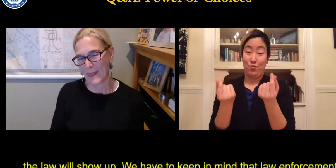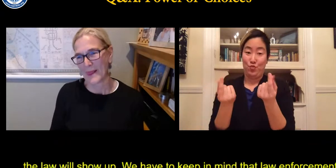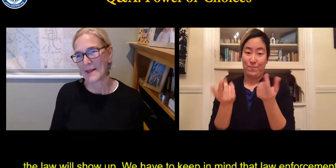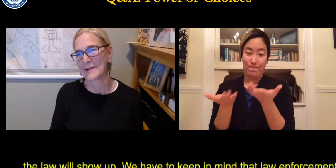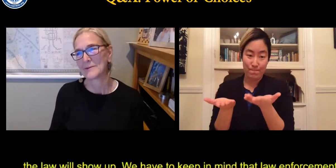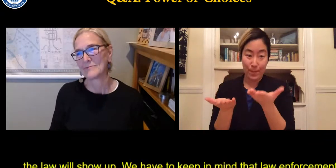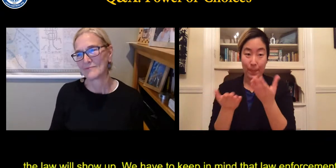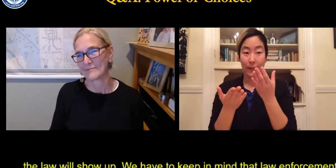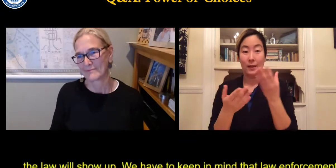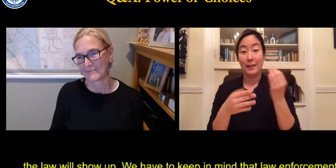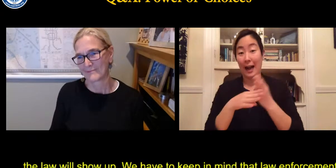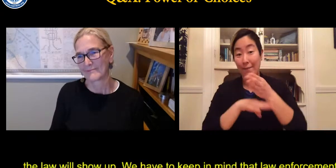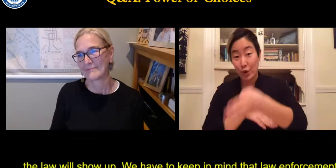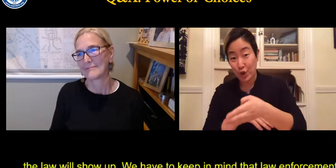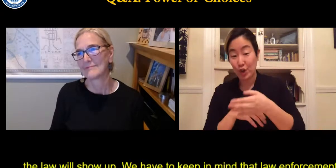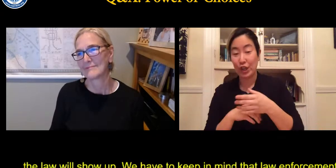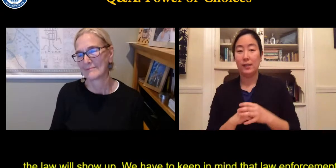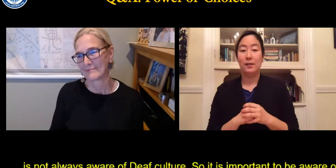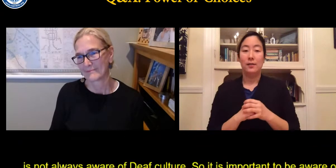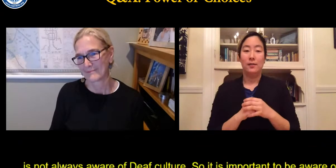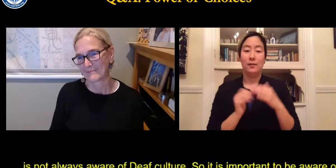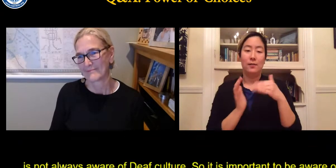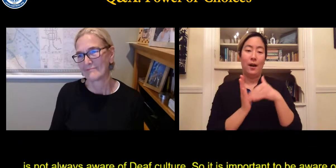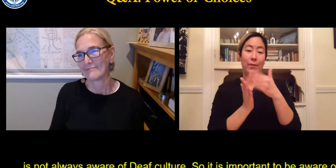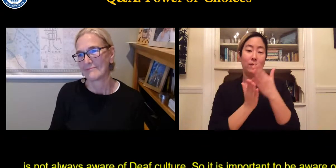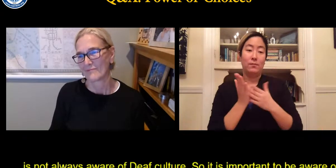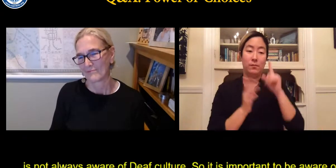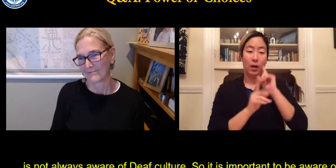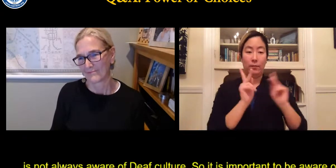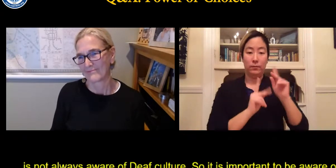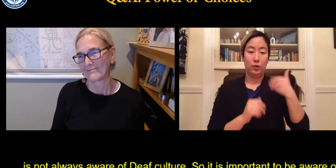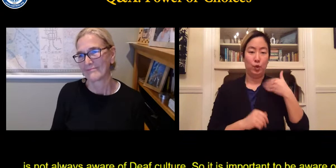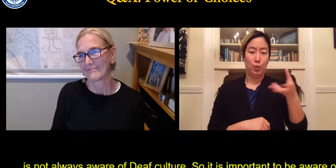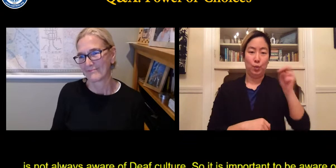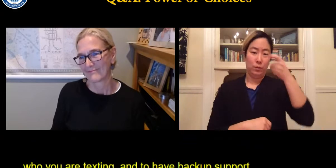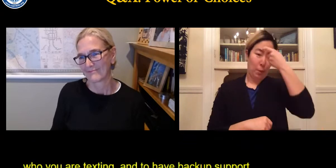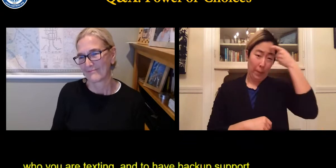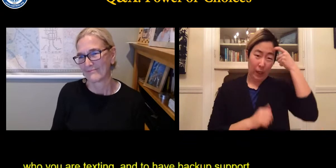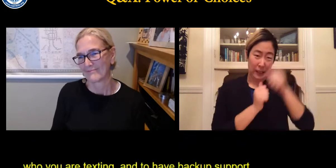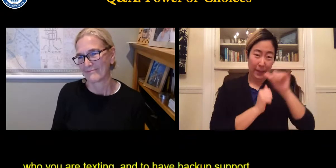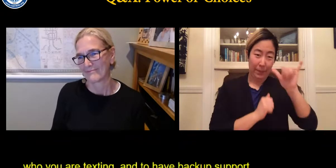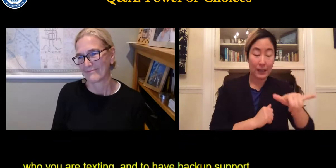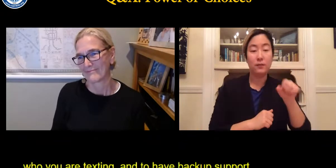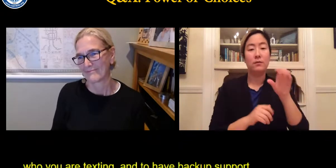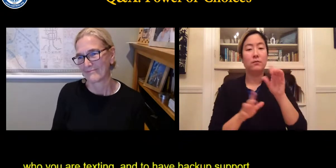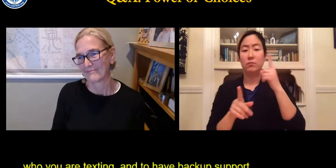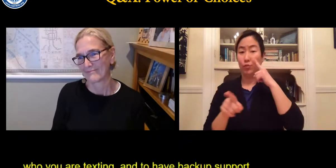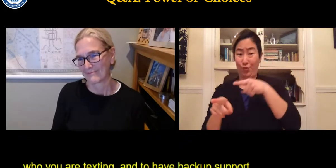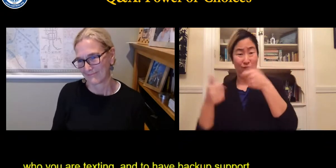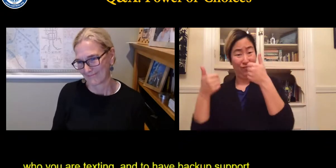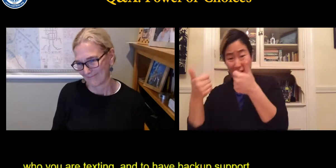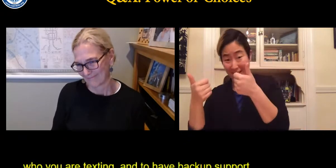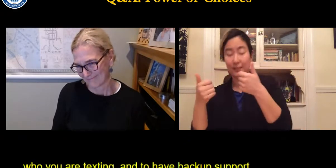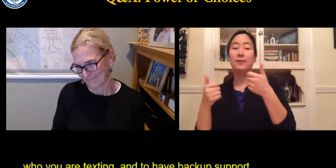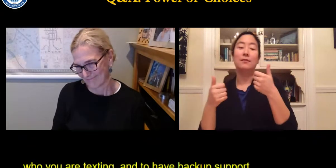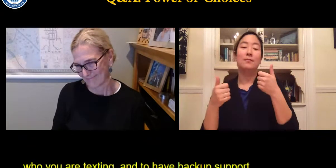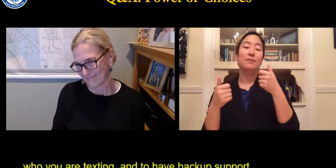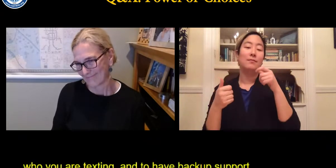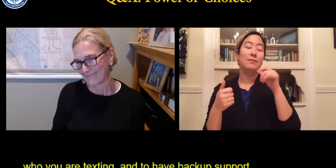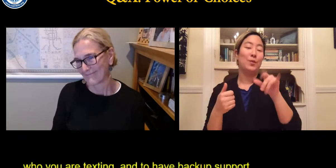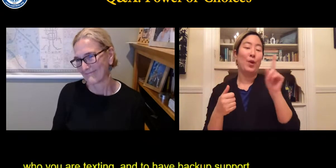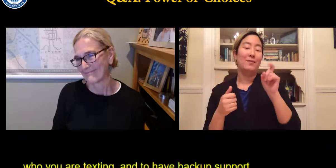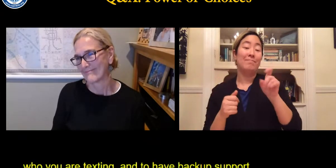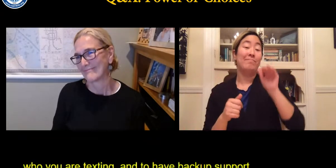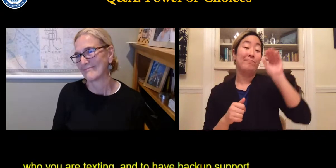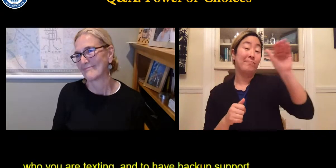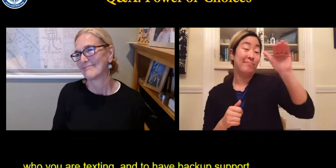too to facilitate communication. If a law enforcement officer arrives, they'll need to communicate during and